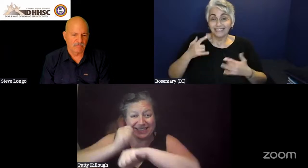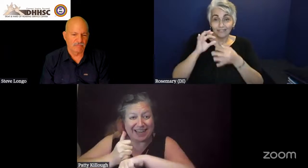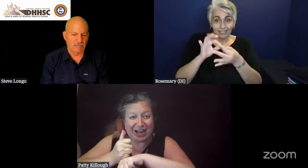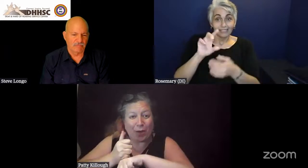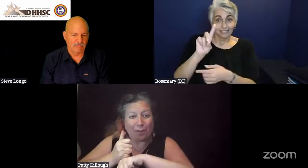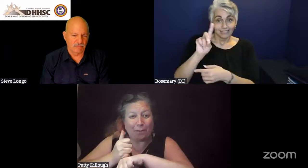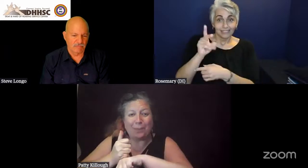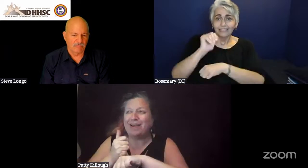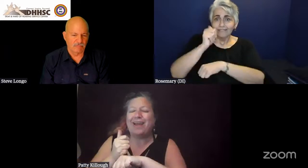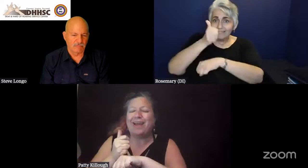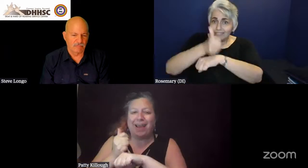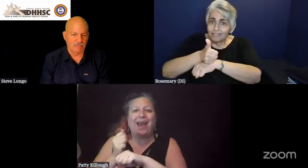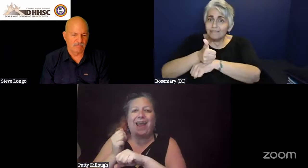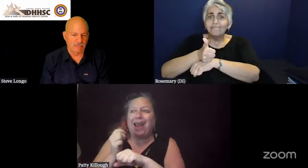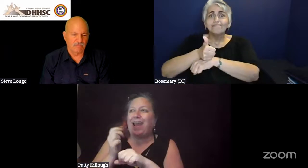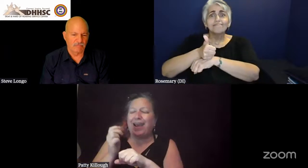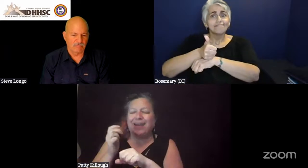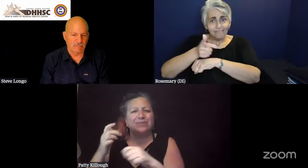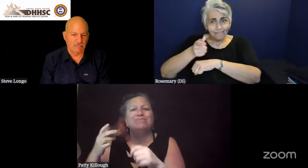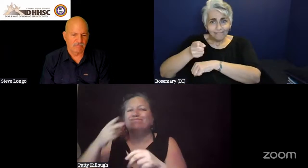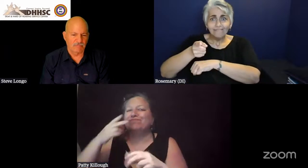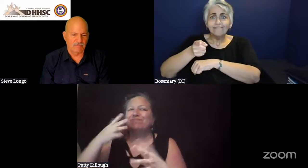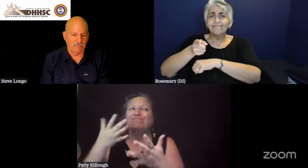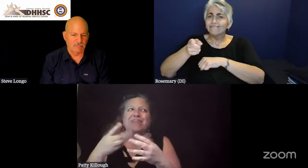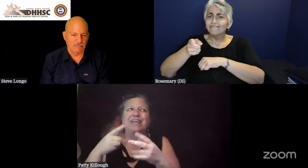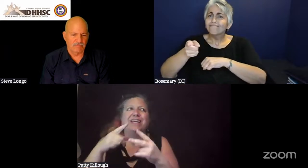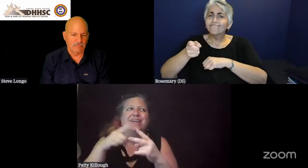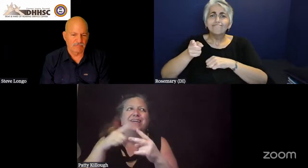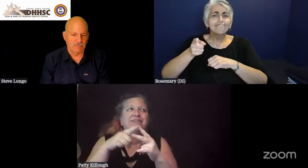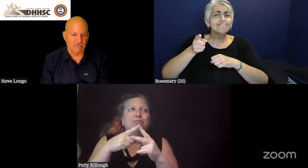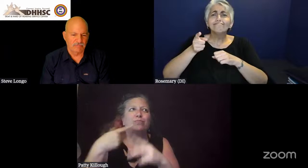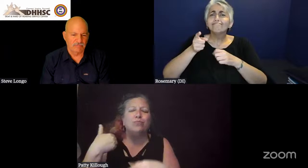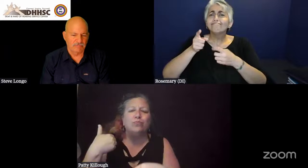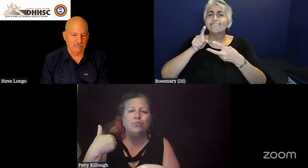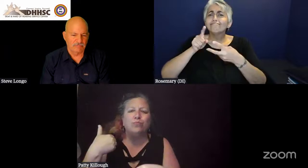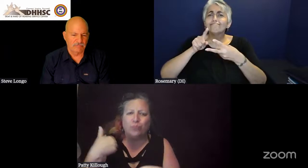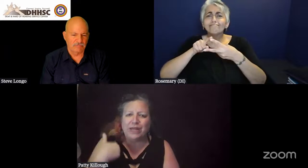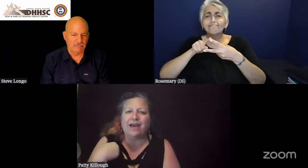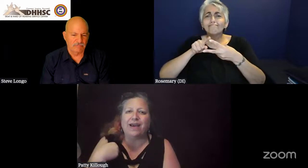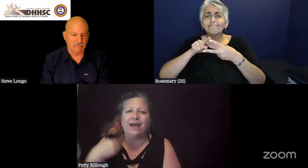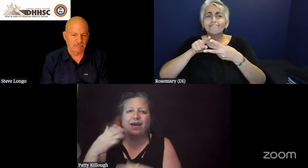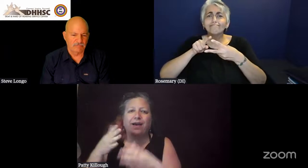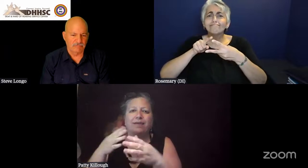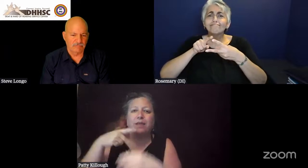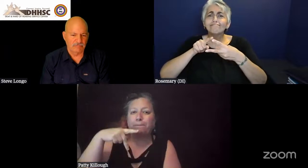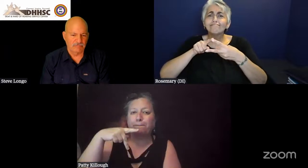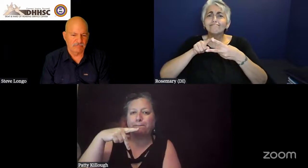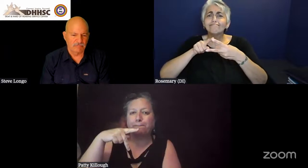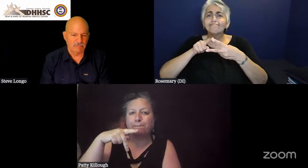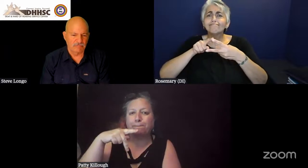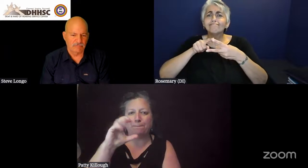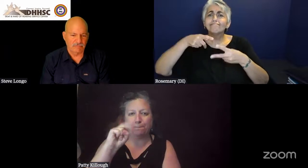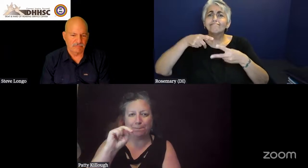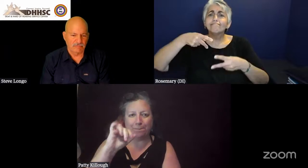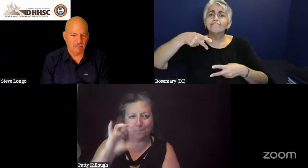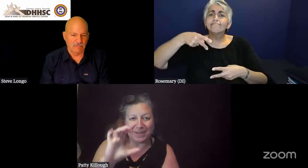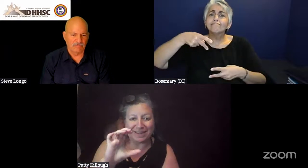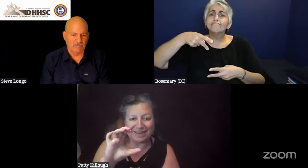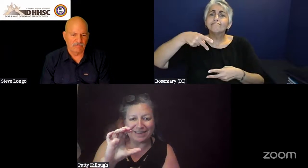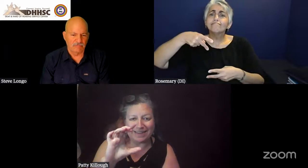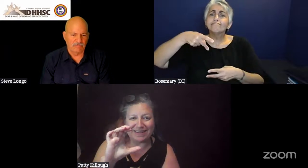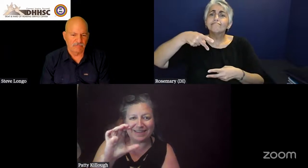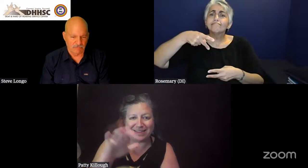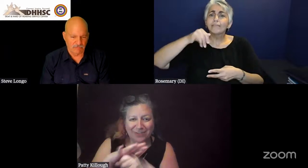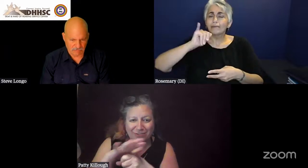I'm sure you've seen the recent events that have been happening through DHHSC. There was